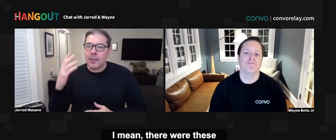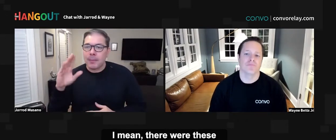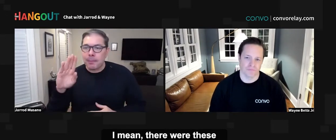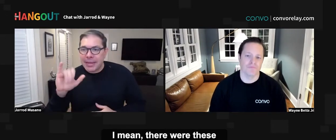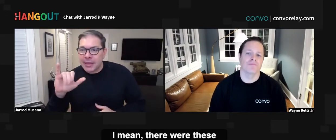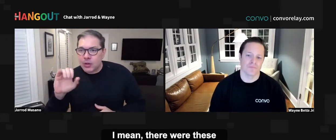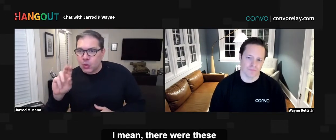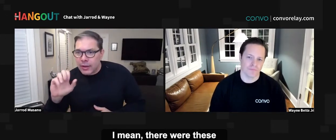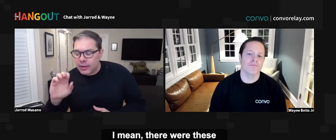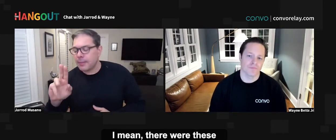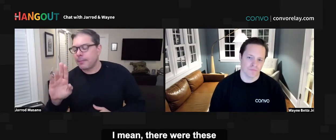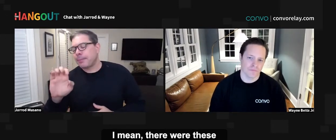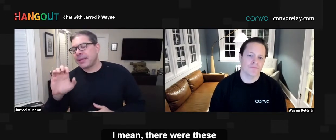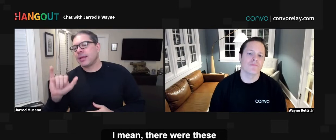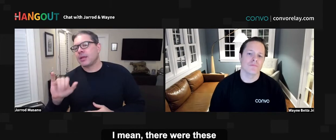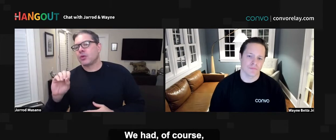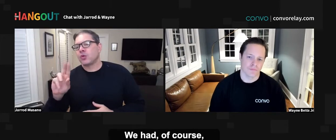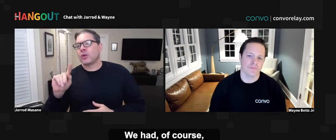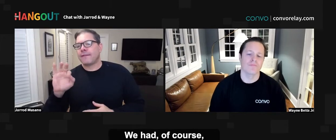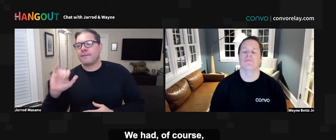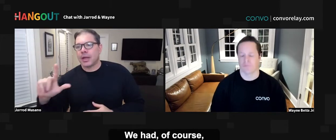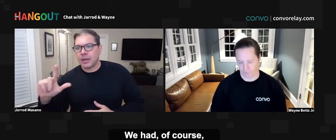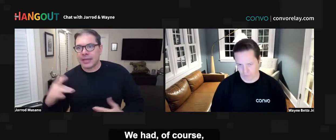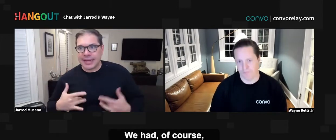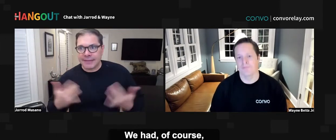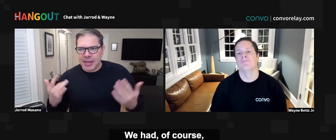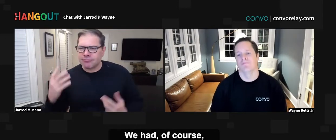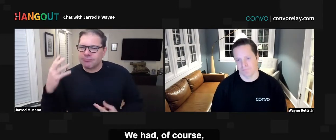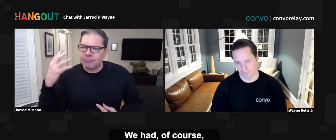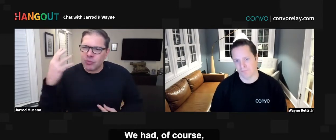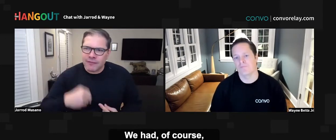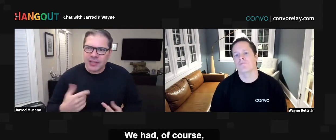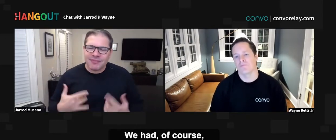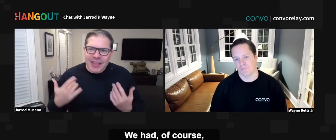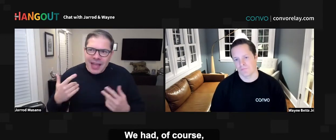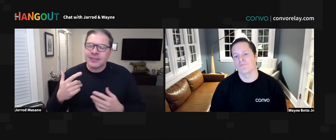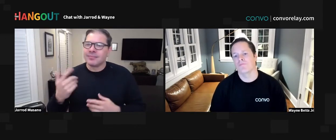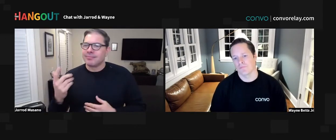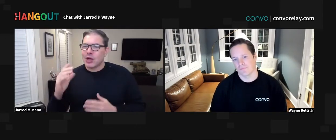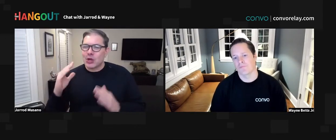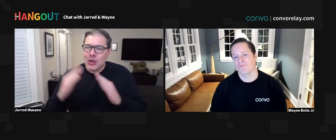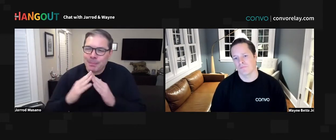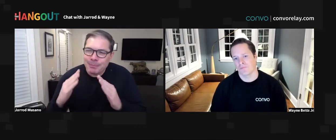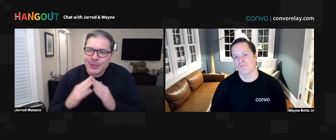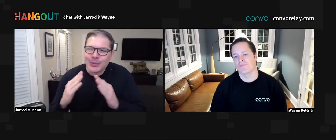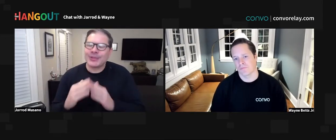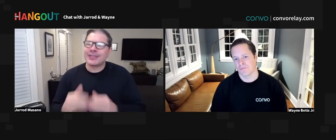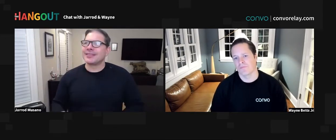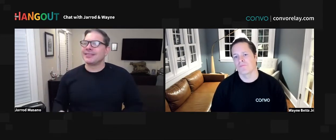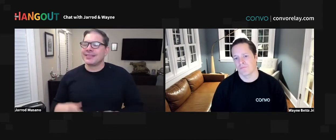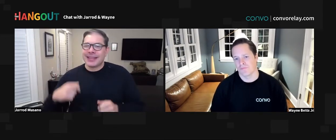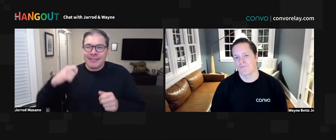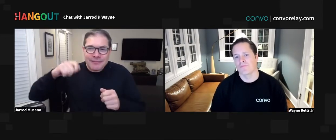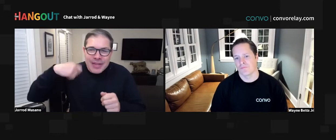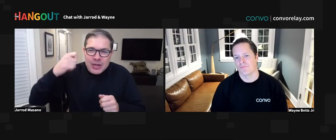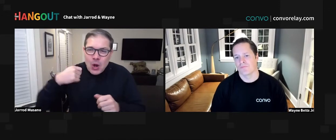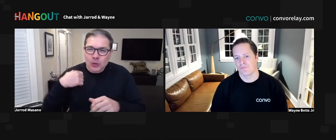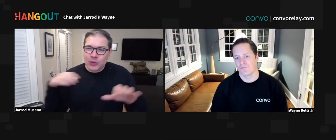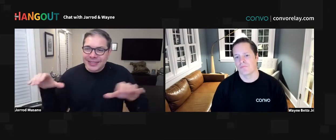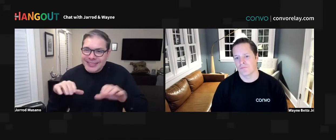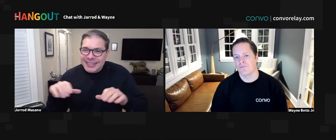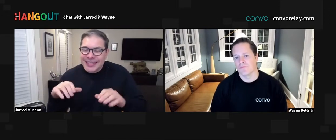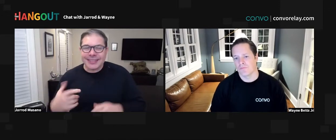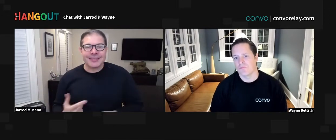these lows. We've had some highs. We had, of course, the Be Beautiful campaign. That event was a brilliant event. It was